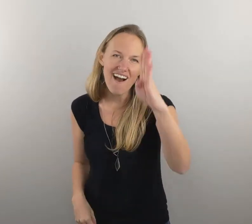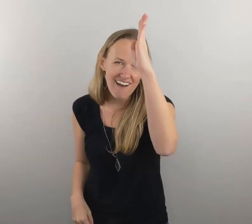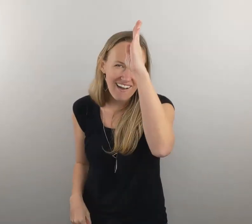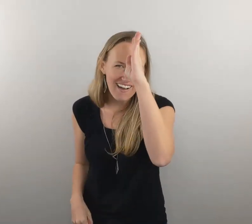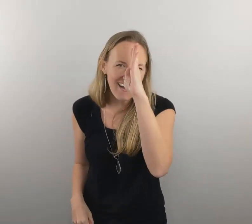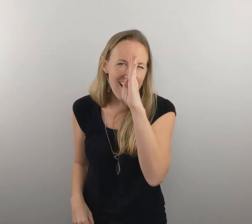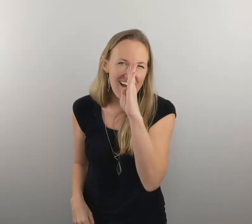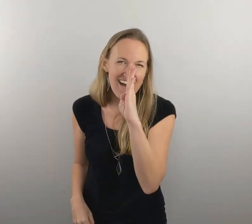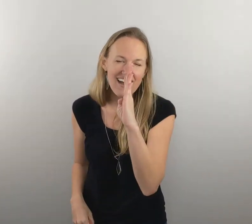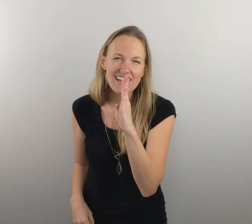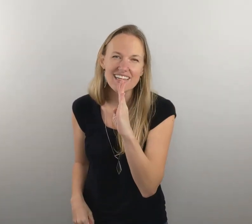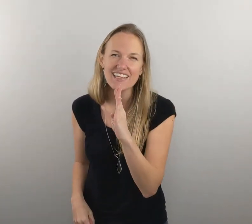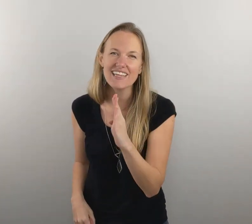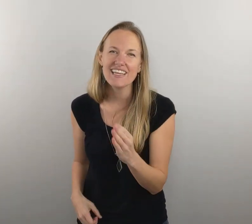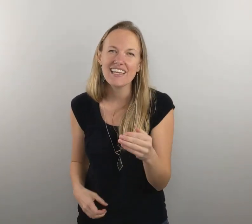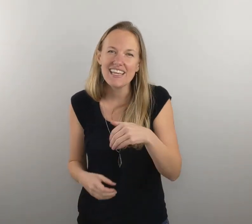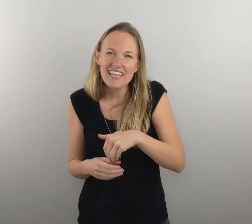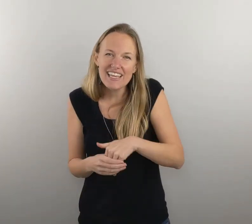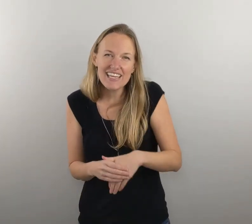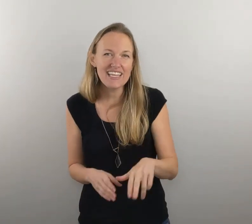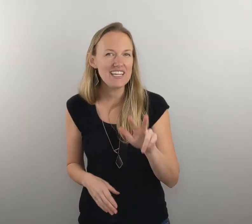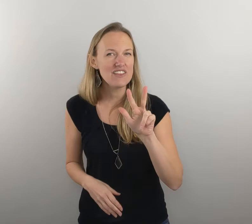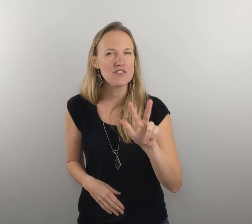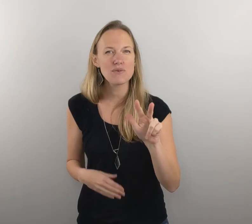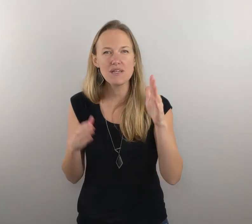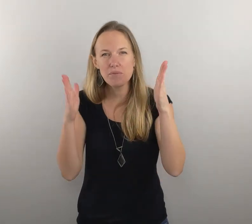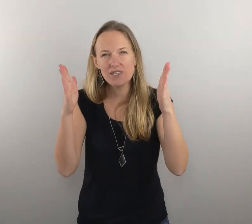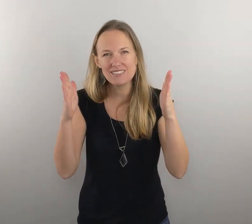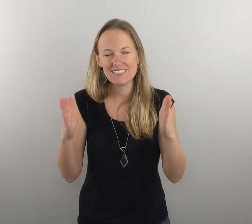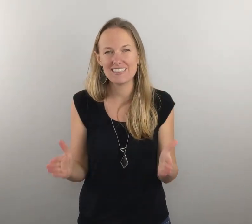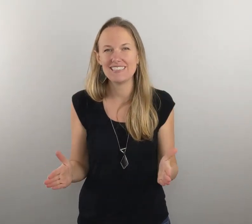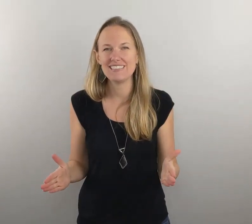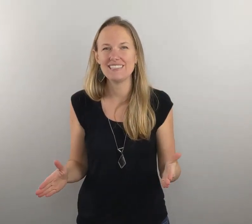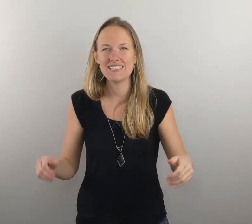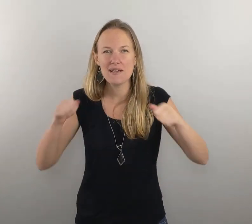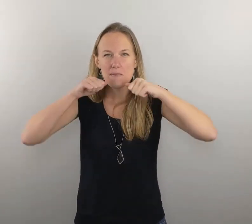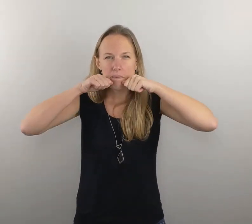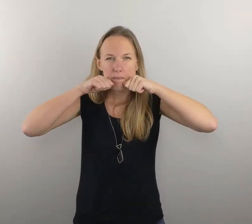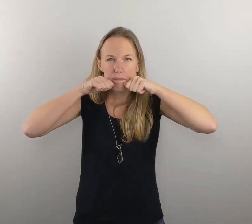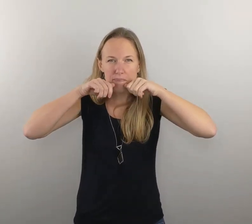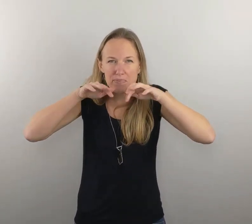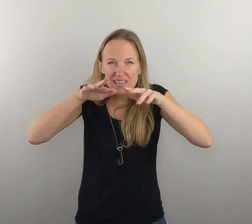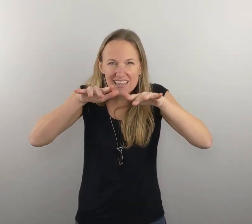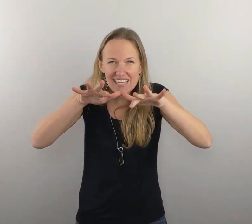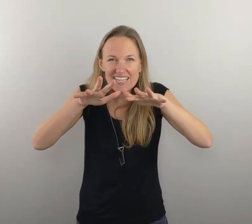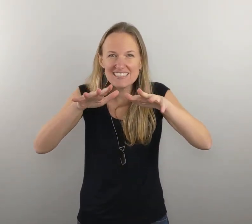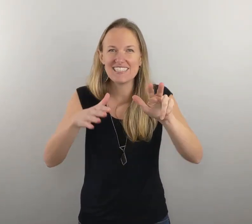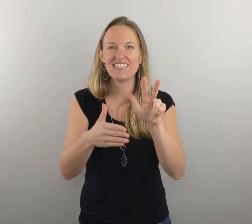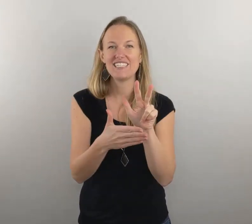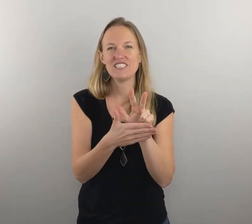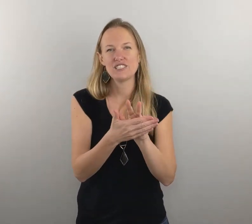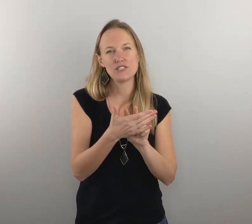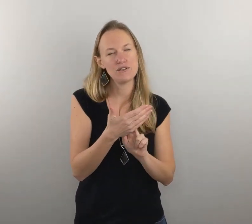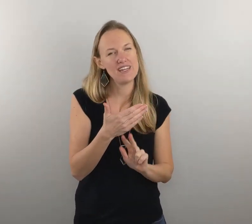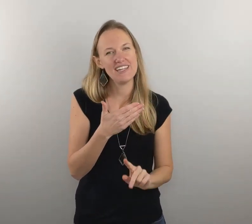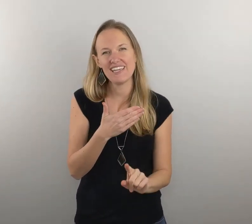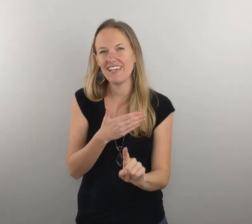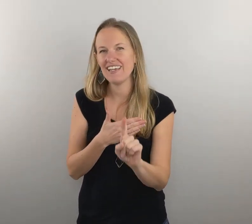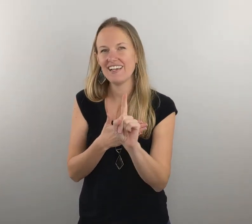God in three persons, blessed Trinity.